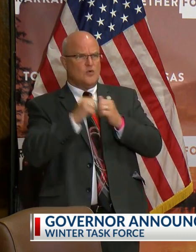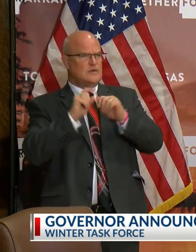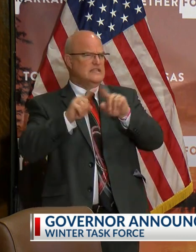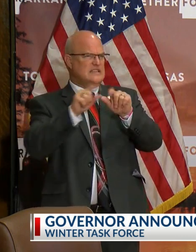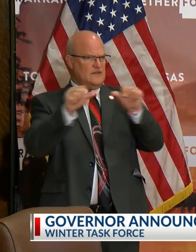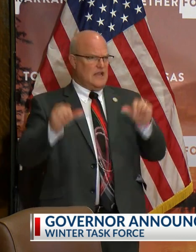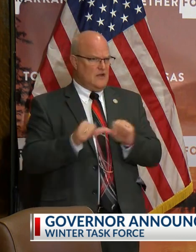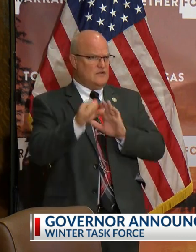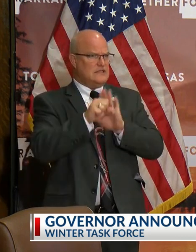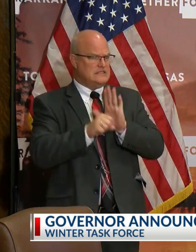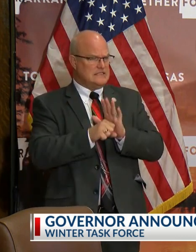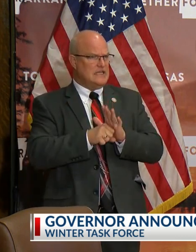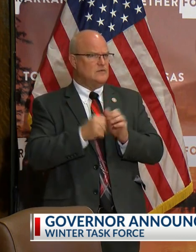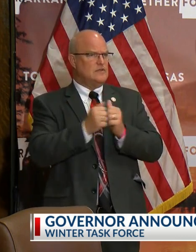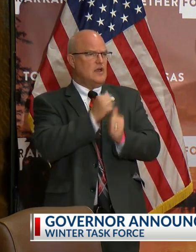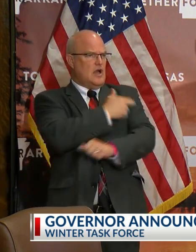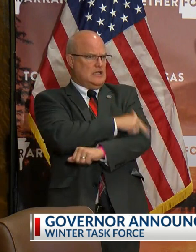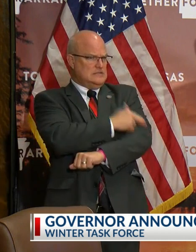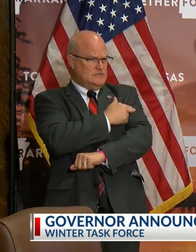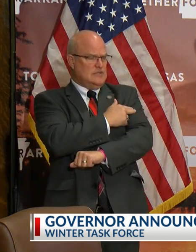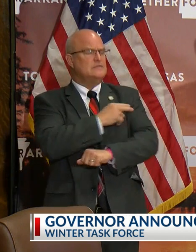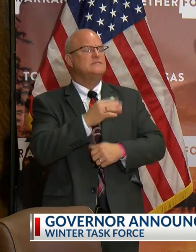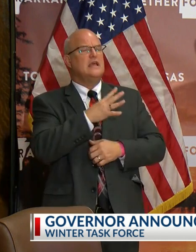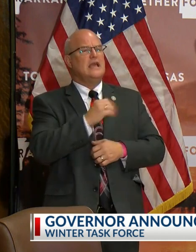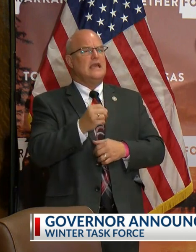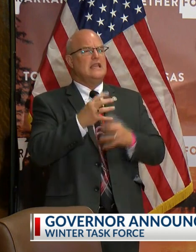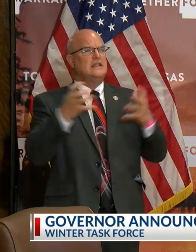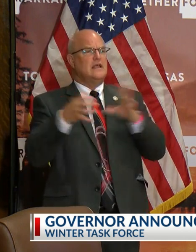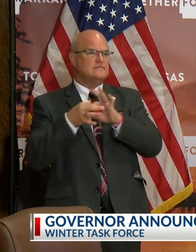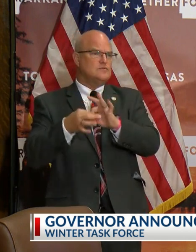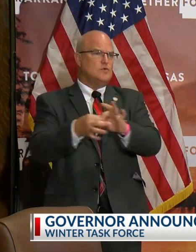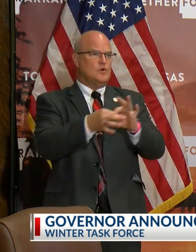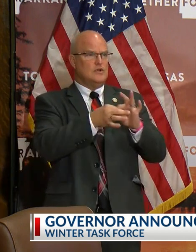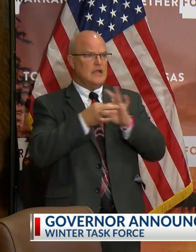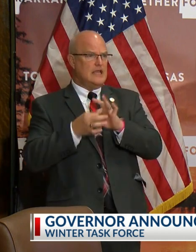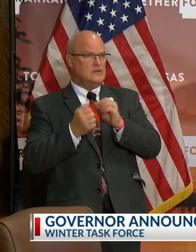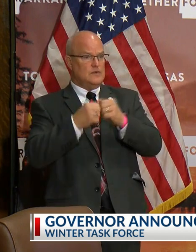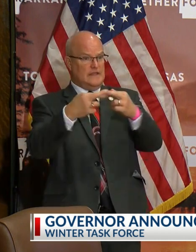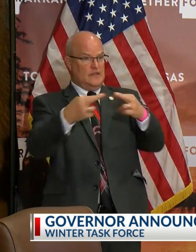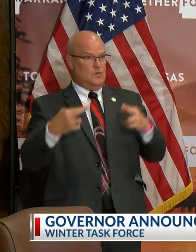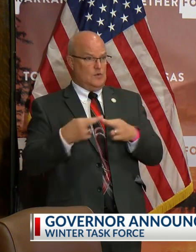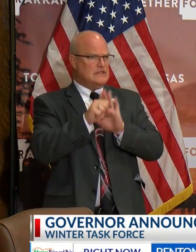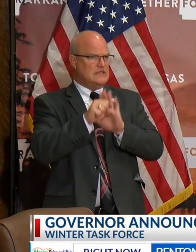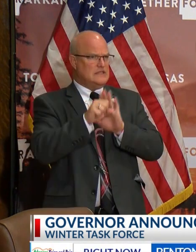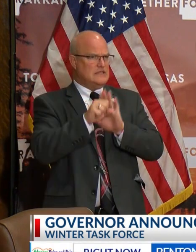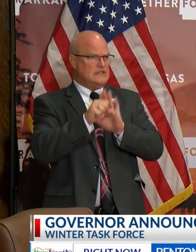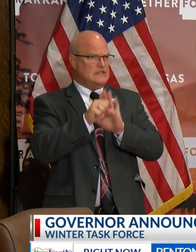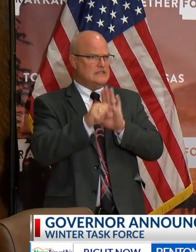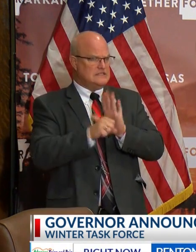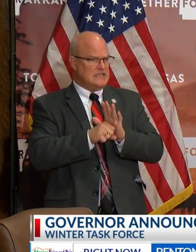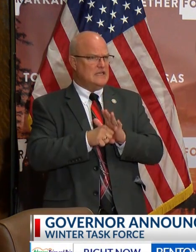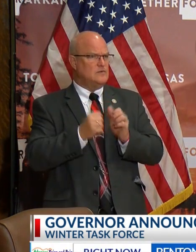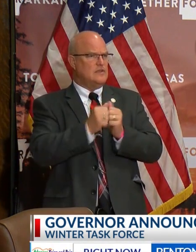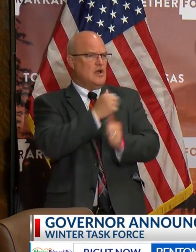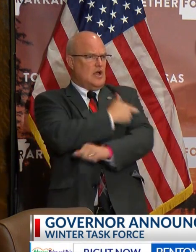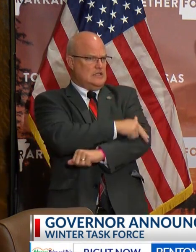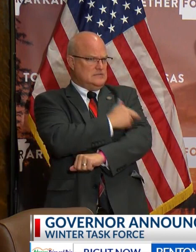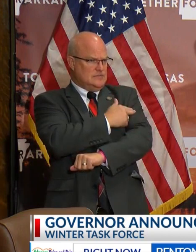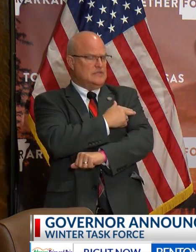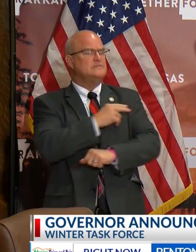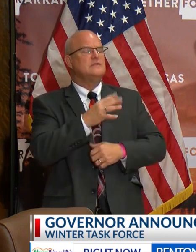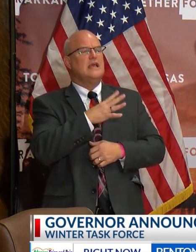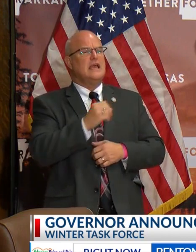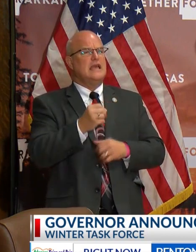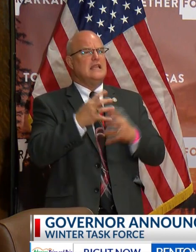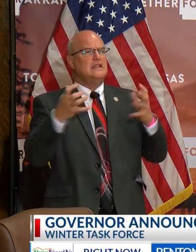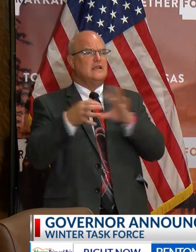different areas of the state, and there's a lot of coordination going within the regions. and there's a lot